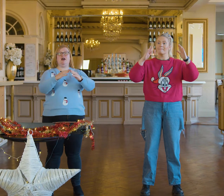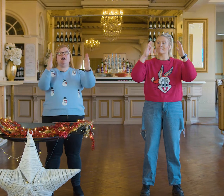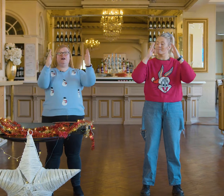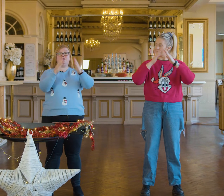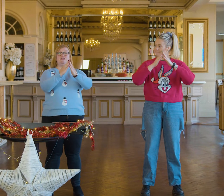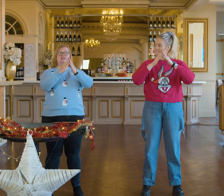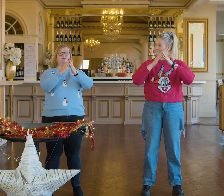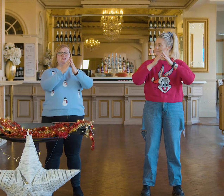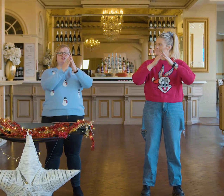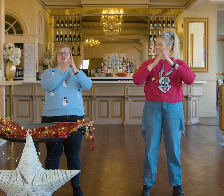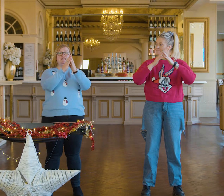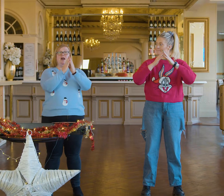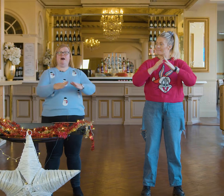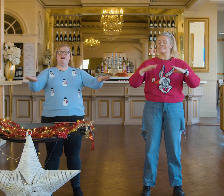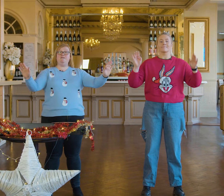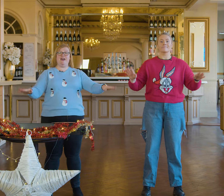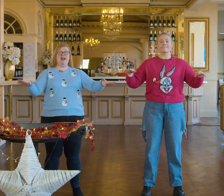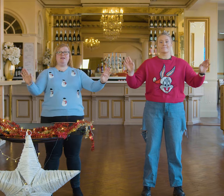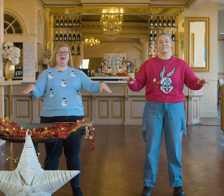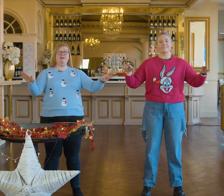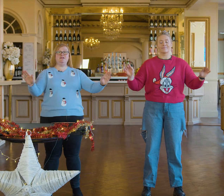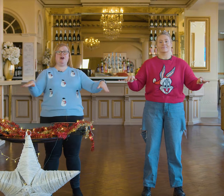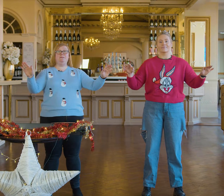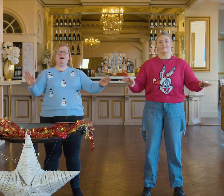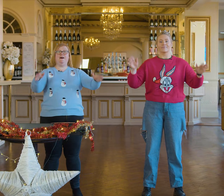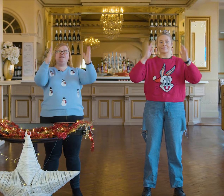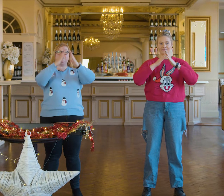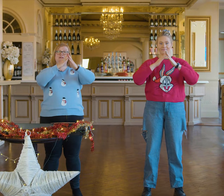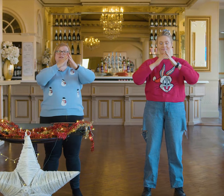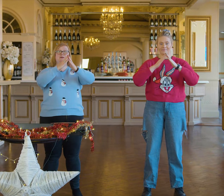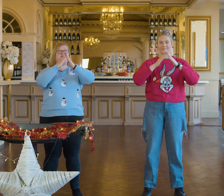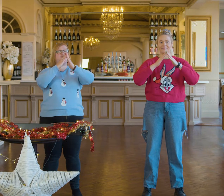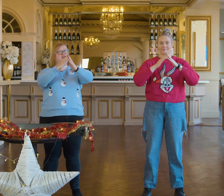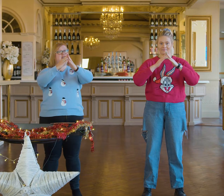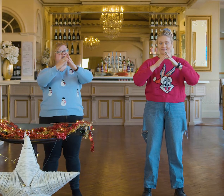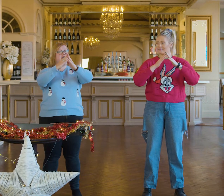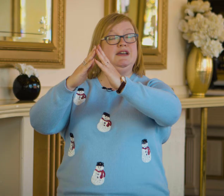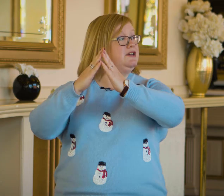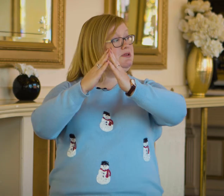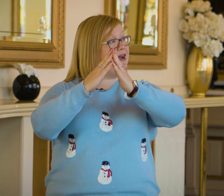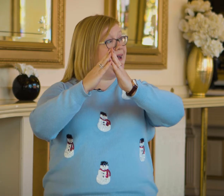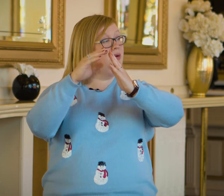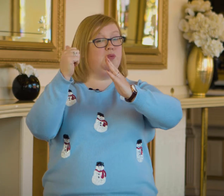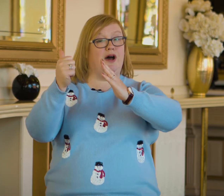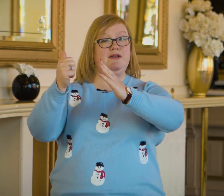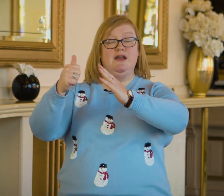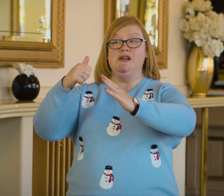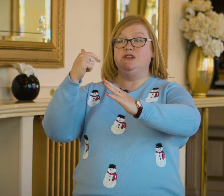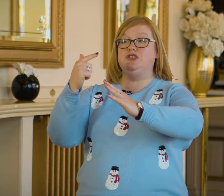a Christmas tree, a fairy on the top of the Christmas tree. Should we try that? 1,